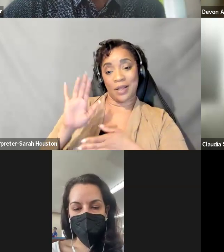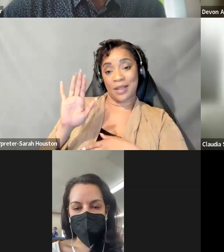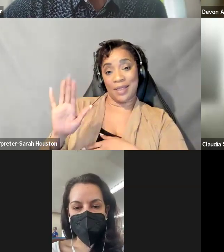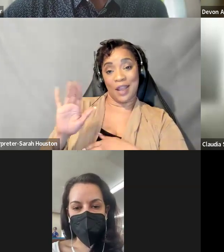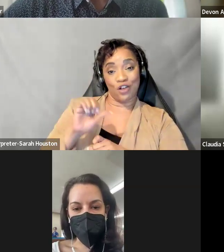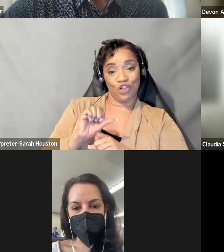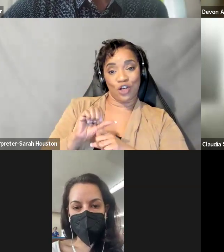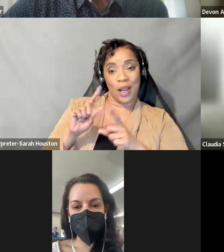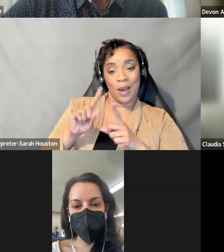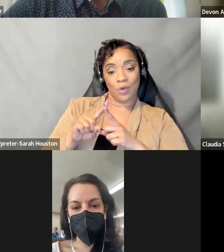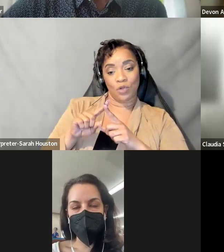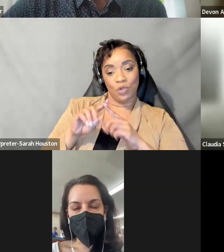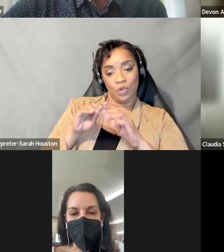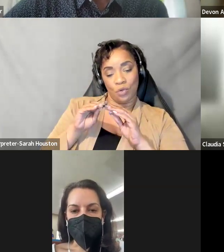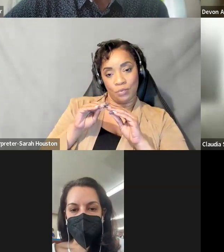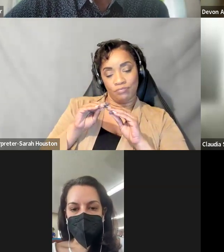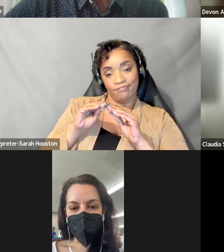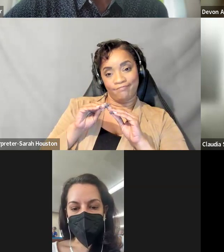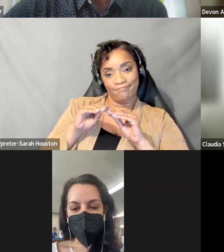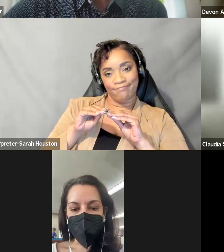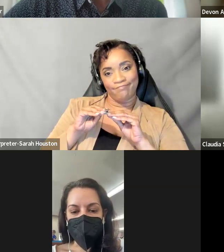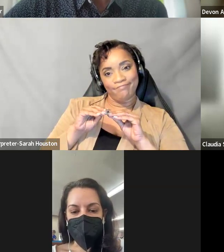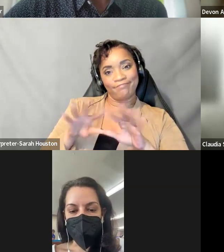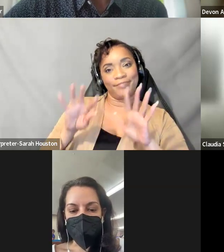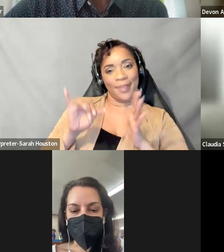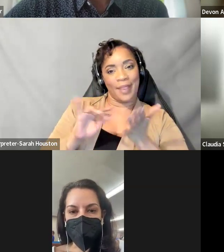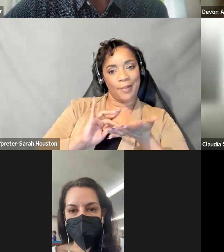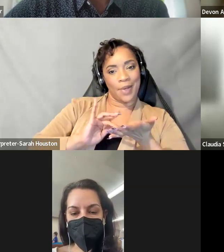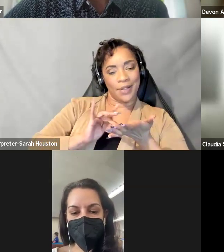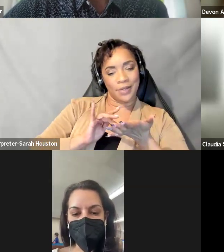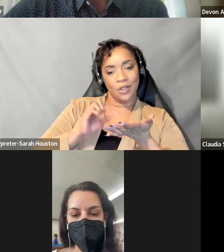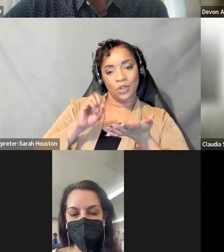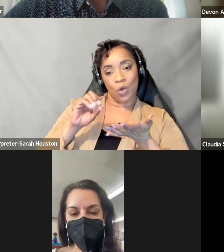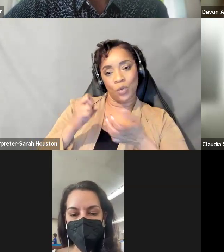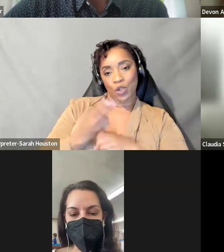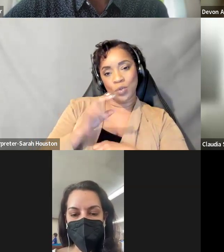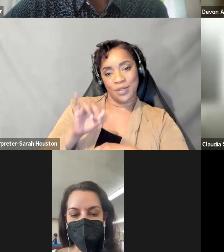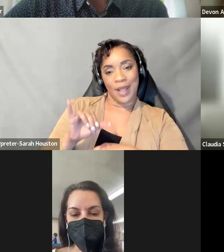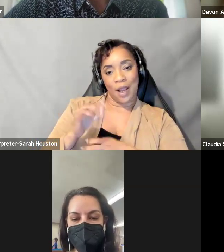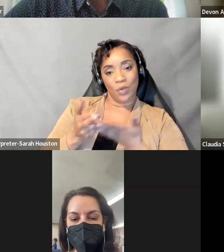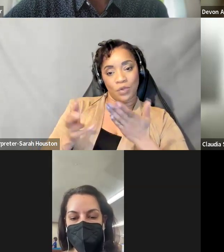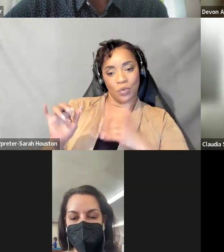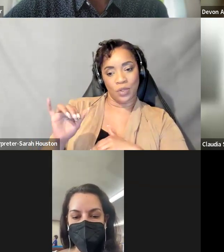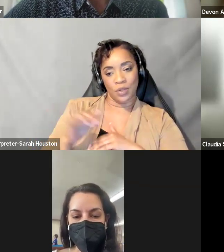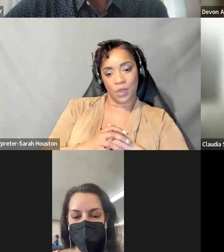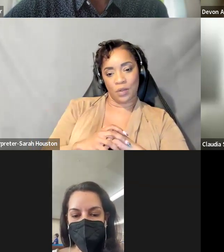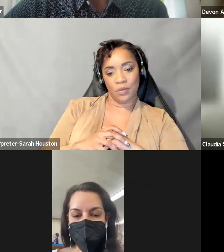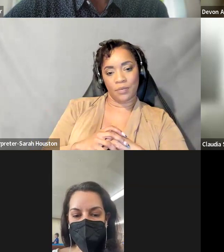those monoclonal antibodies into patients. So you can also use that as a resource for yourself.